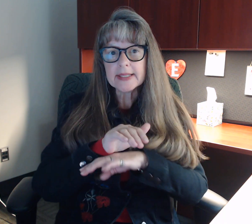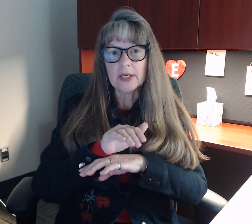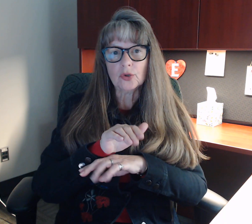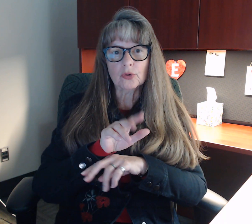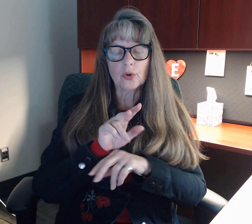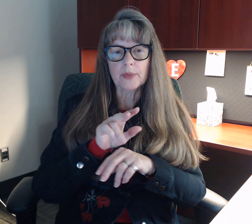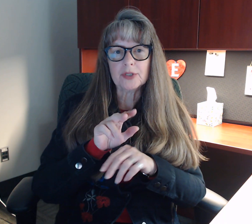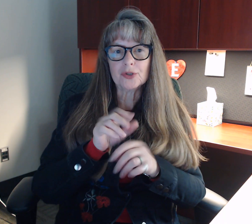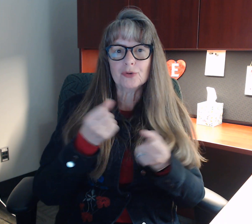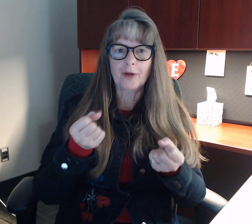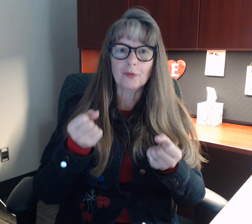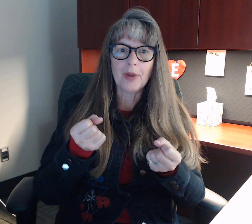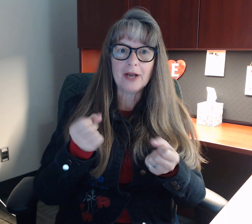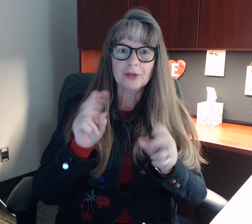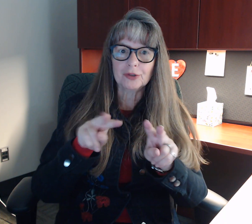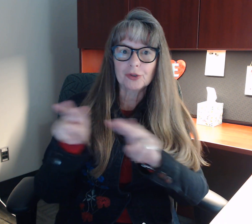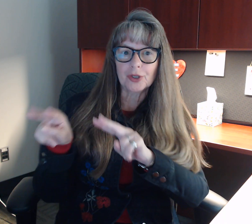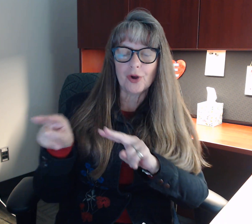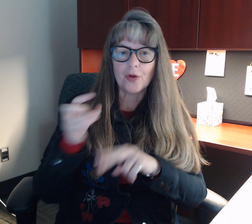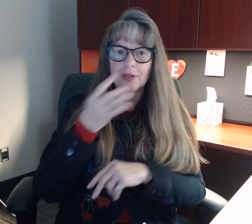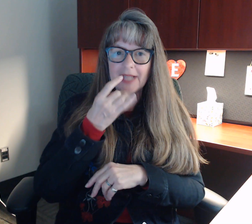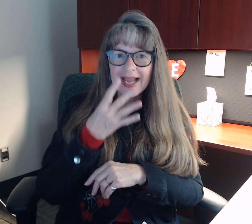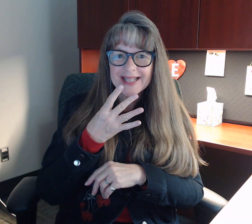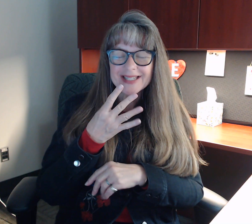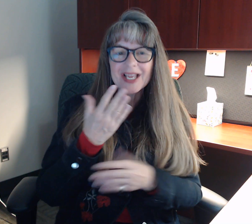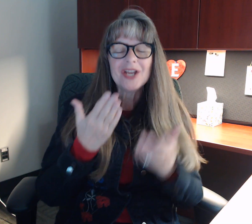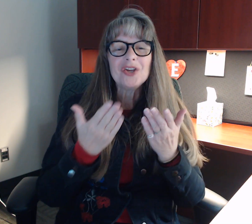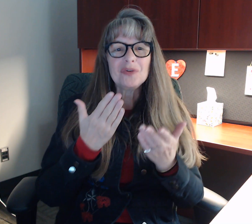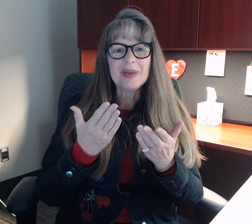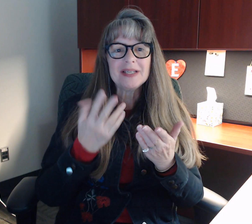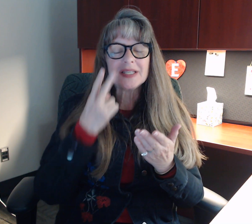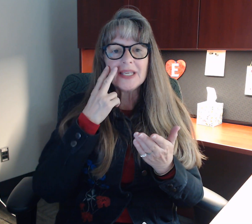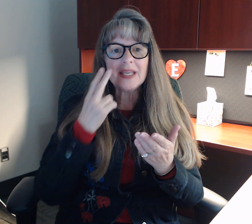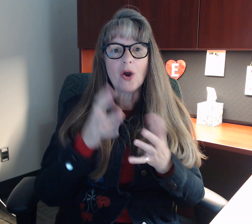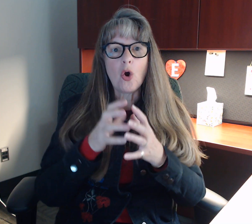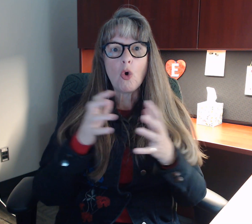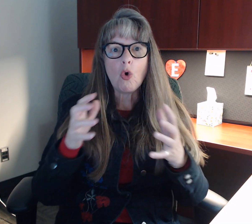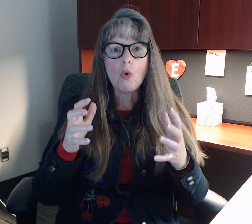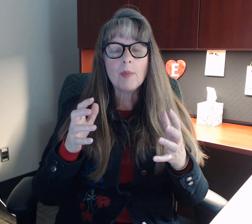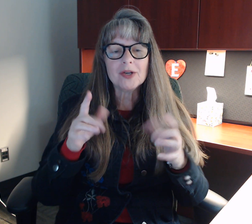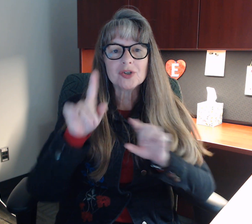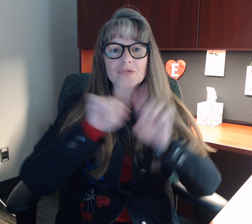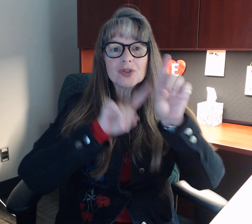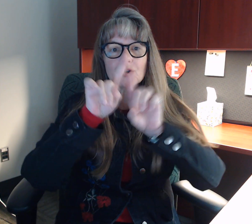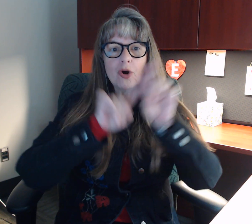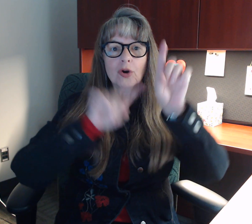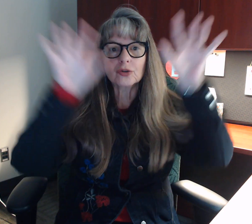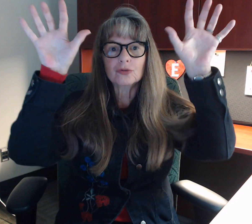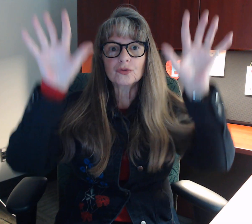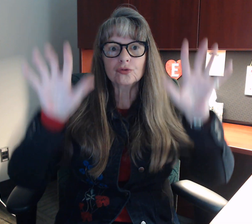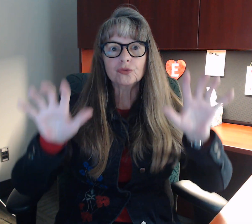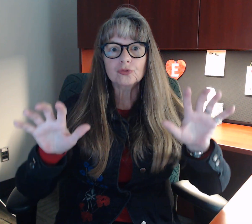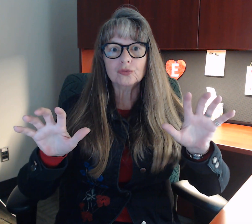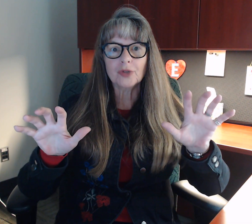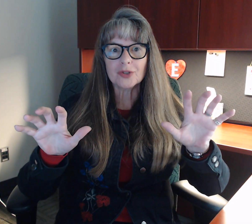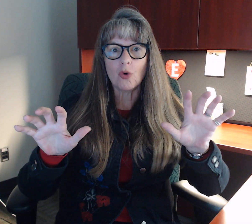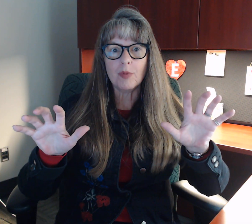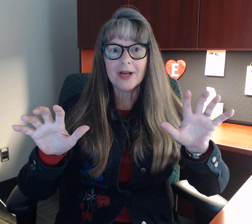you're going to drive around and look at all the lights, you may see a whole bunch of stars. That's a whole bunch,